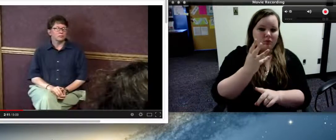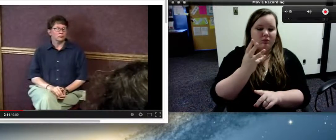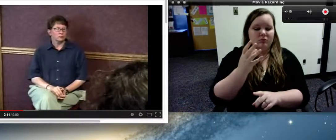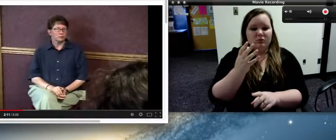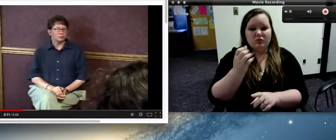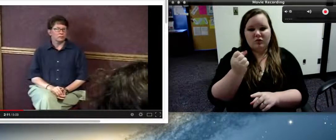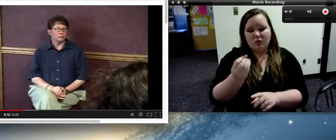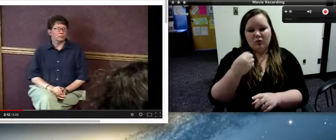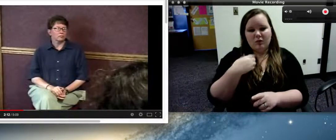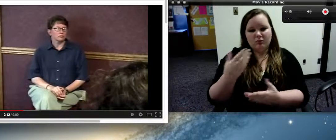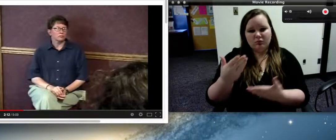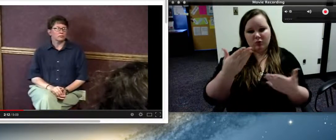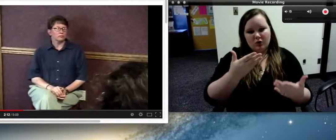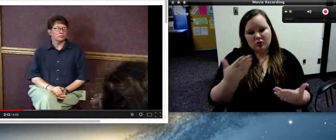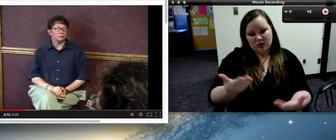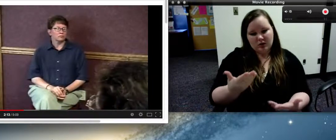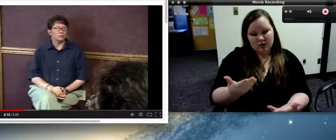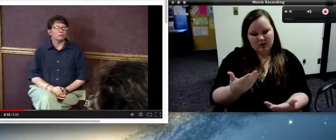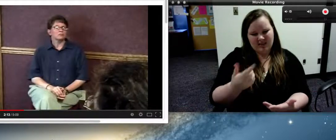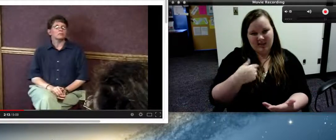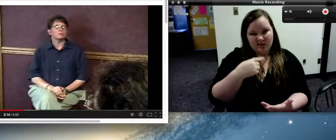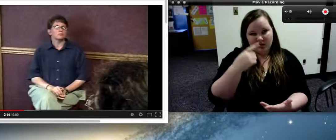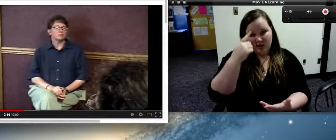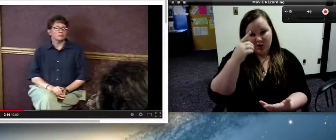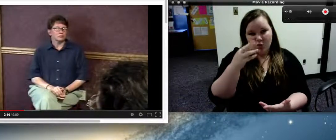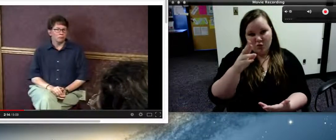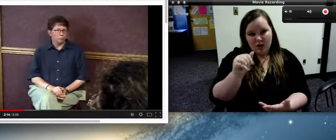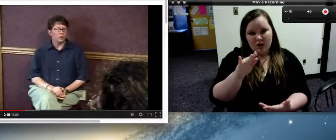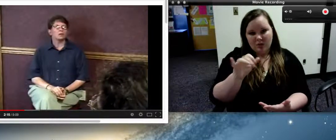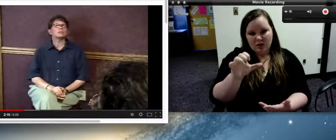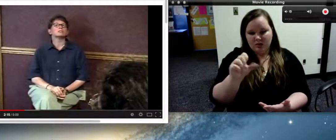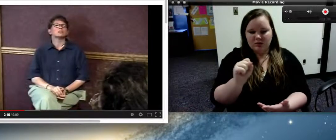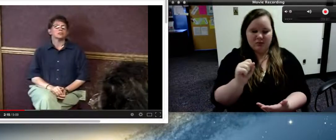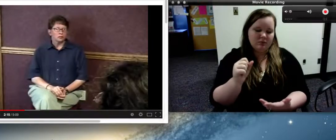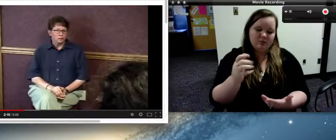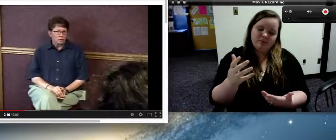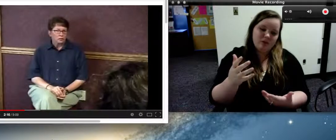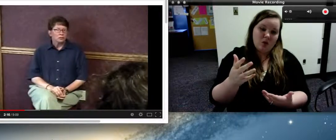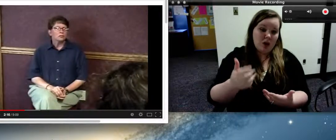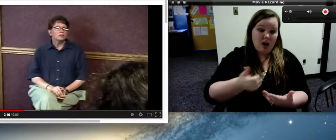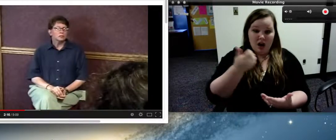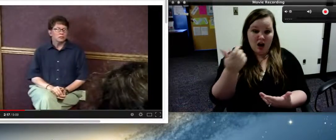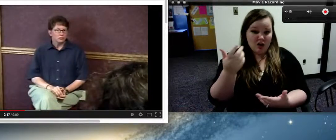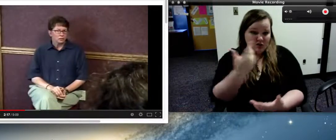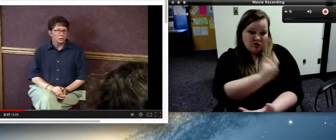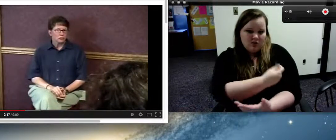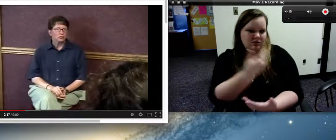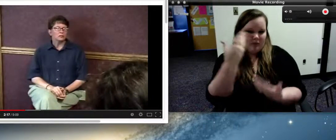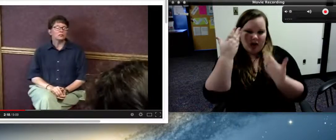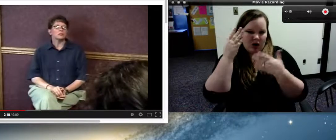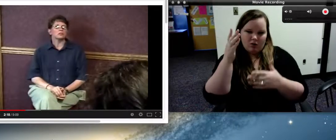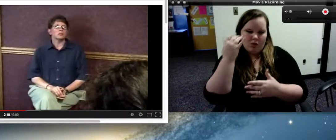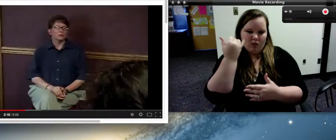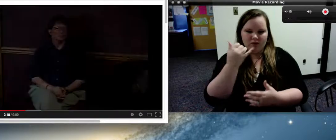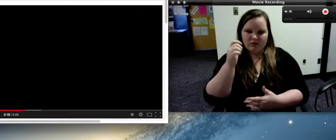go ahead and bring her in. And yeah, I'm pretty sure it's a rabies shot, but I don't know what else you give.